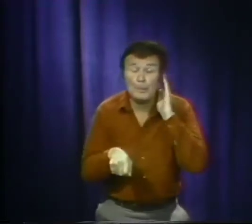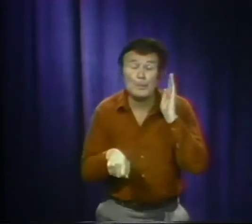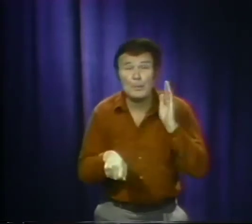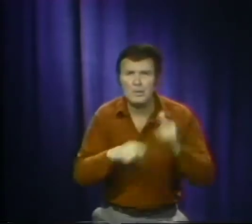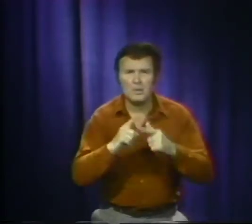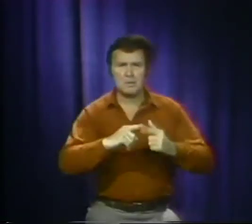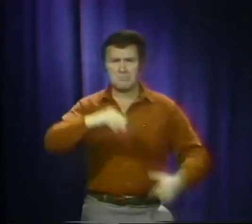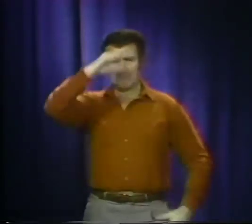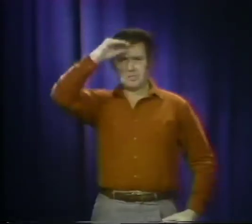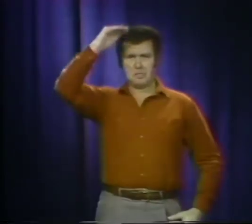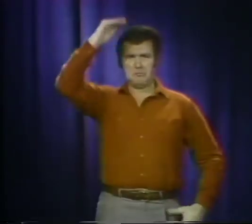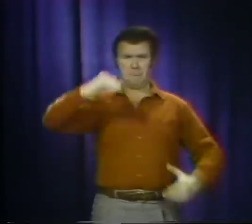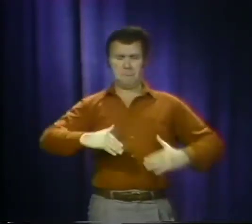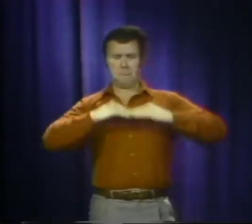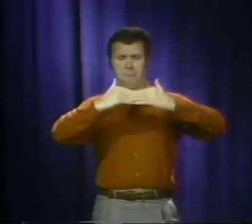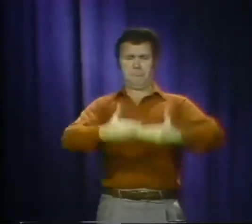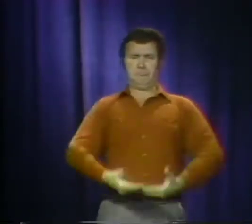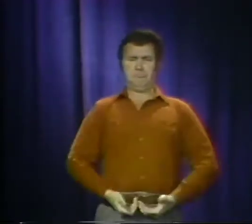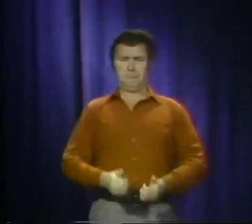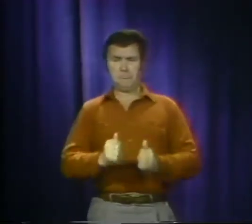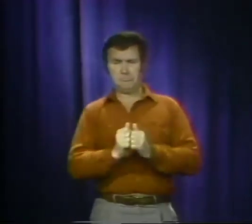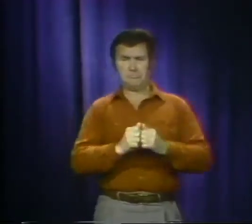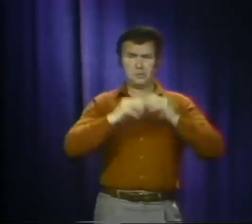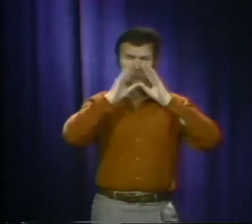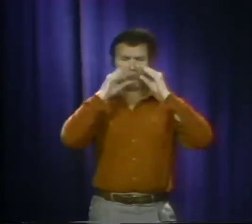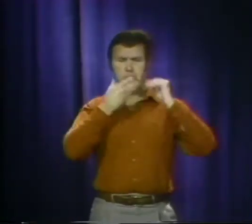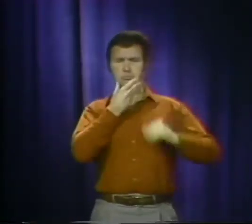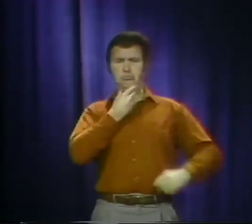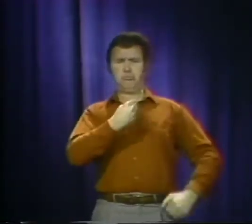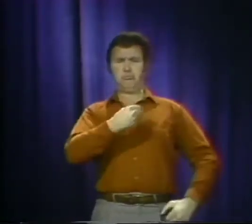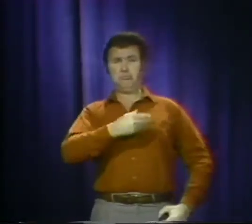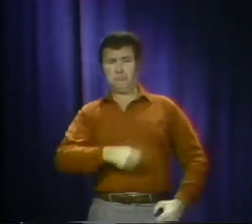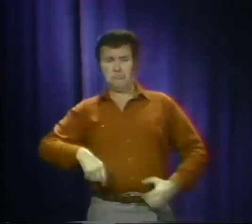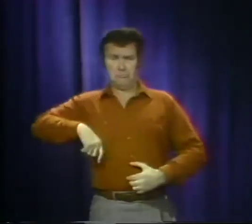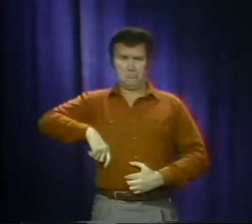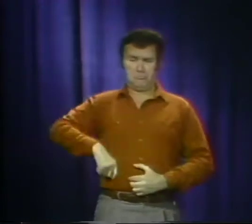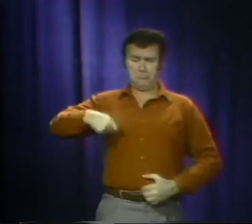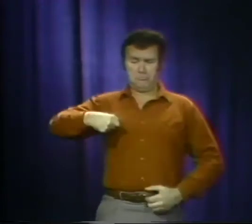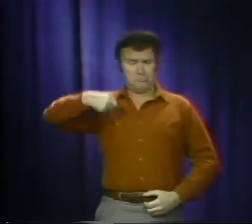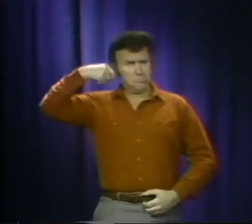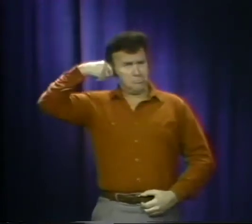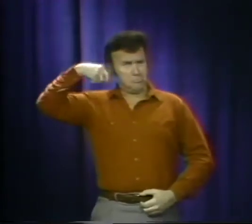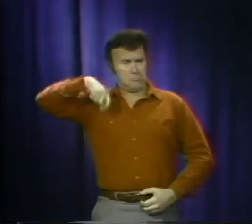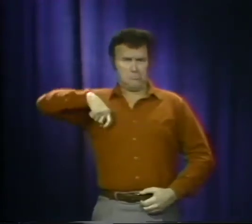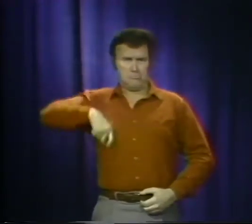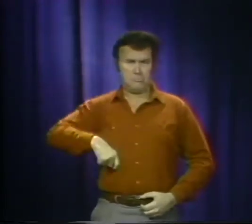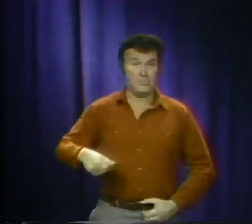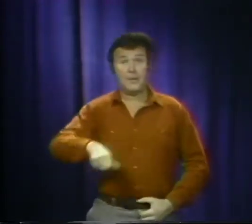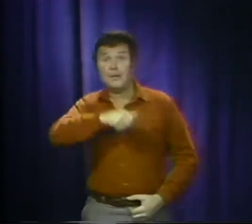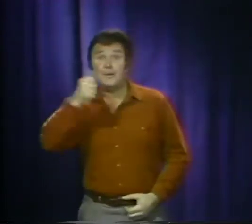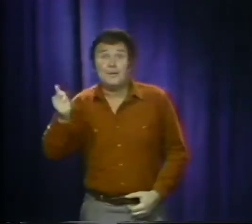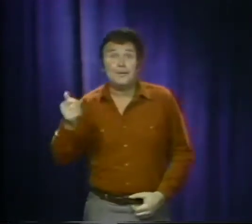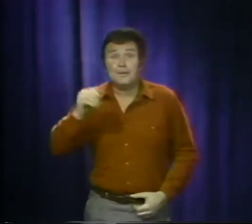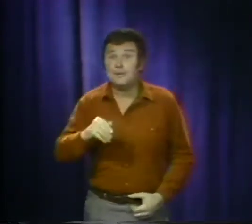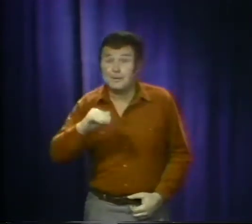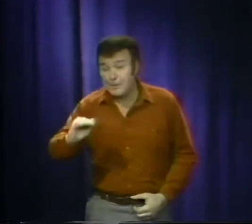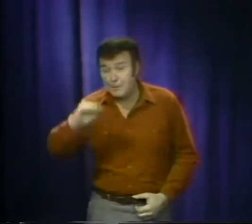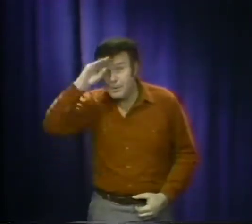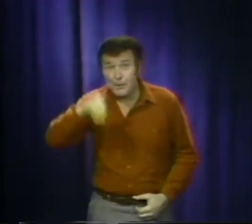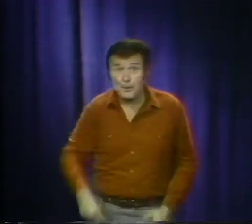with a cane, a big pot-bellied man with a mustache and beard listening to his stopwatch and a little boy